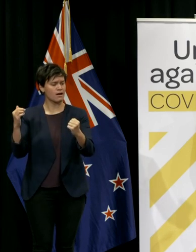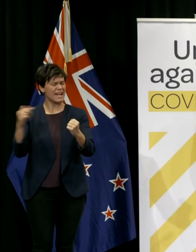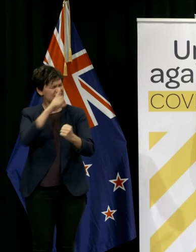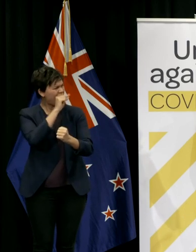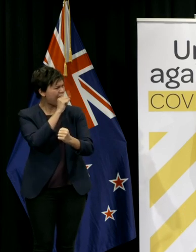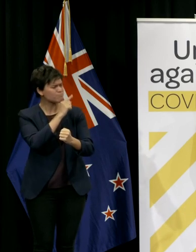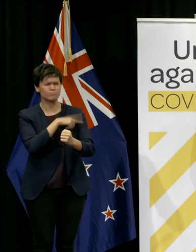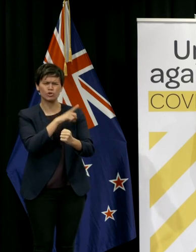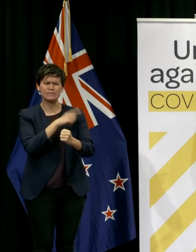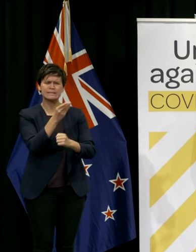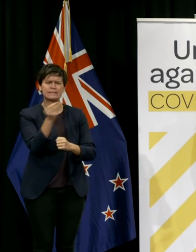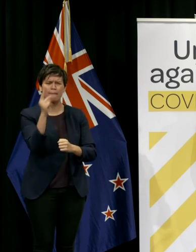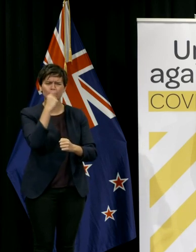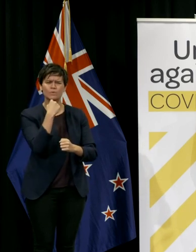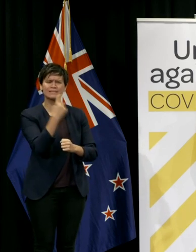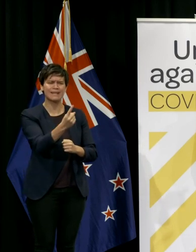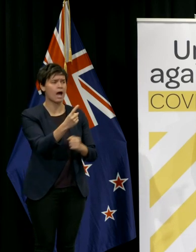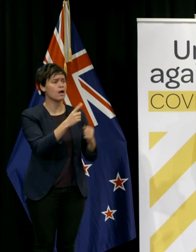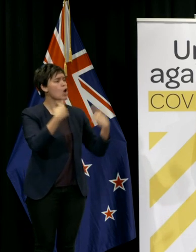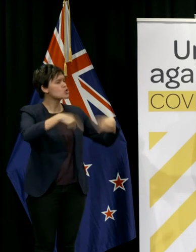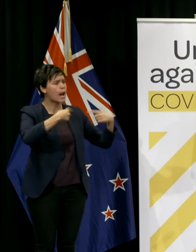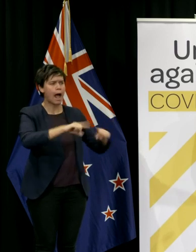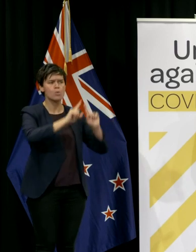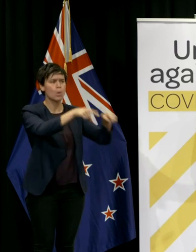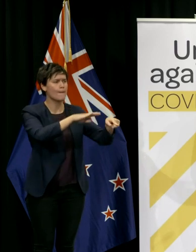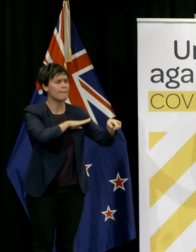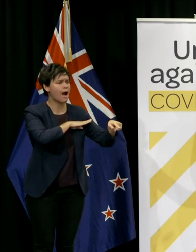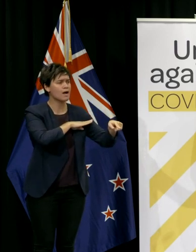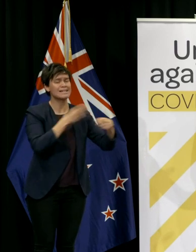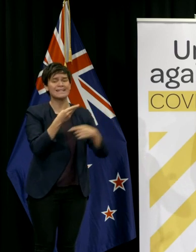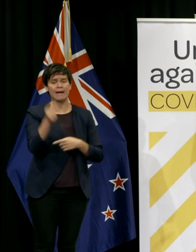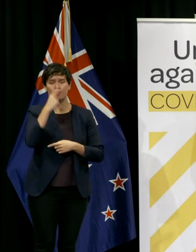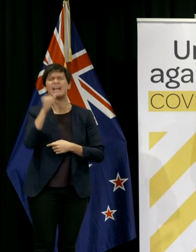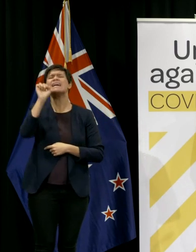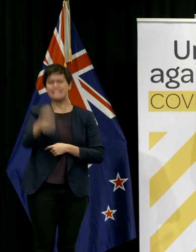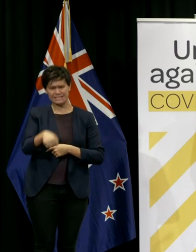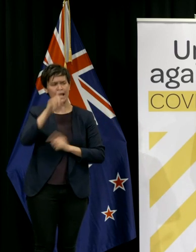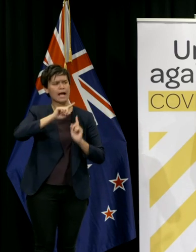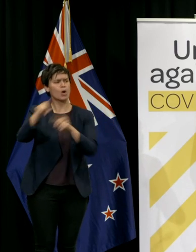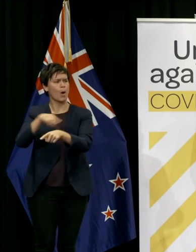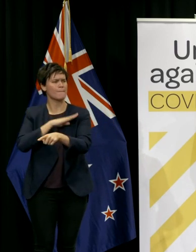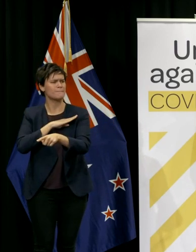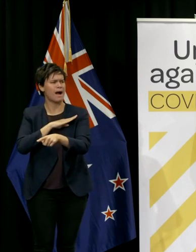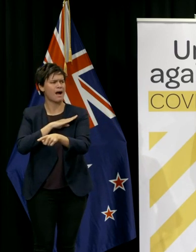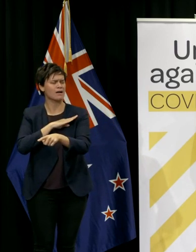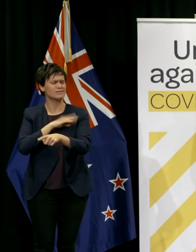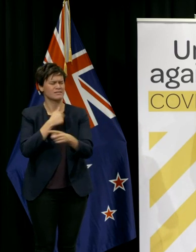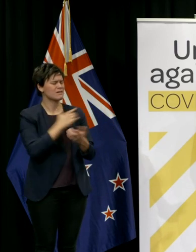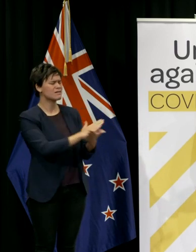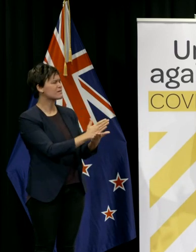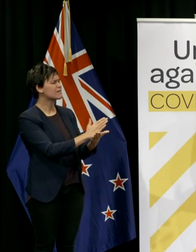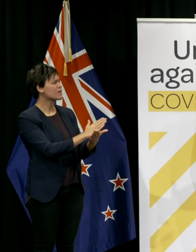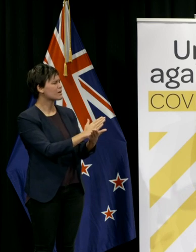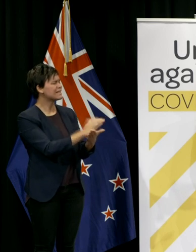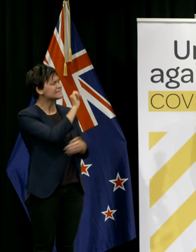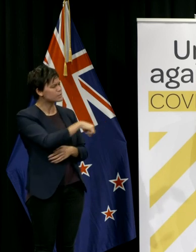some messages from MPs or other people saying, if you want to drive to the park in your local community, that's okay.